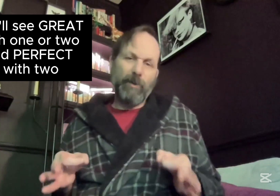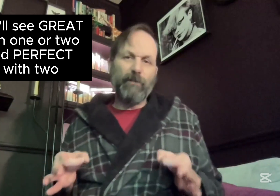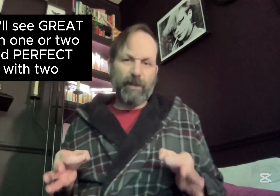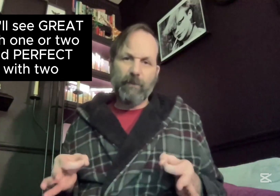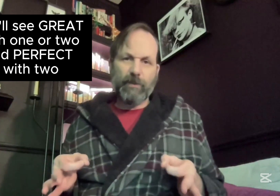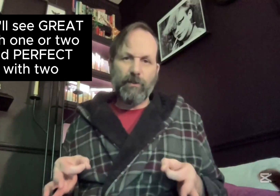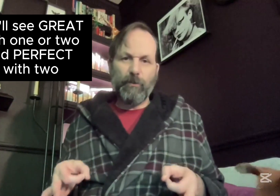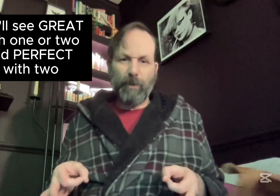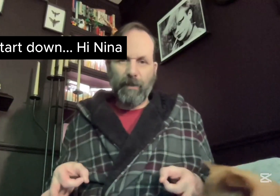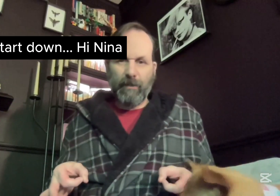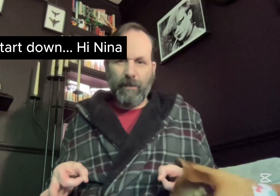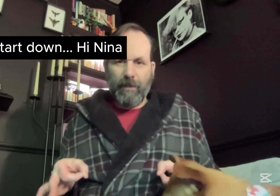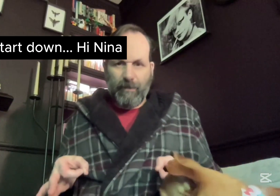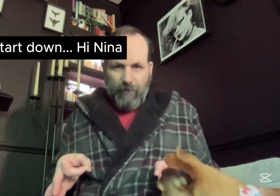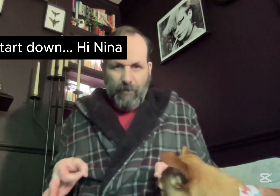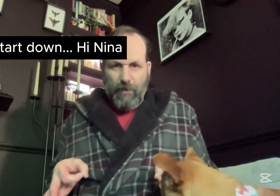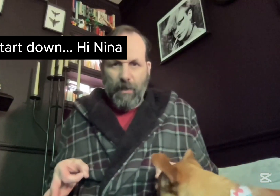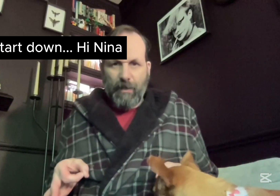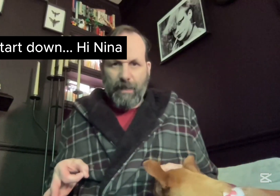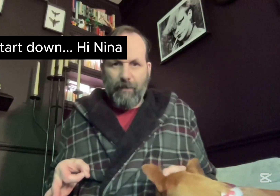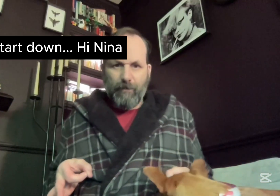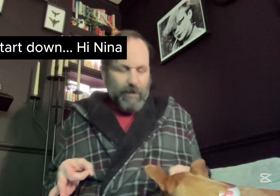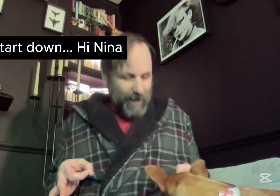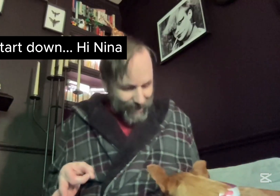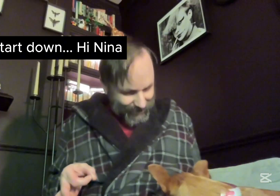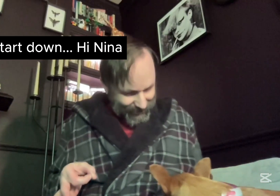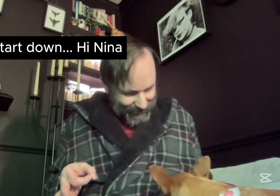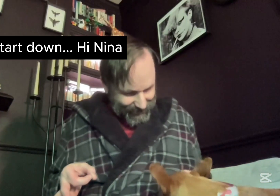and perfect with two, but you start down, hi, Nina.